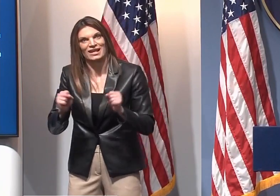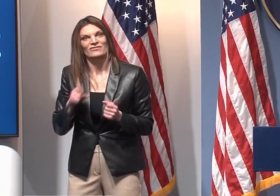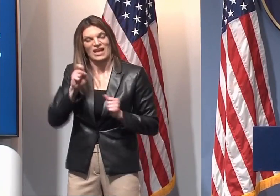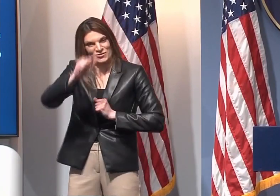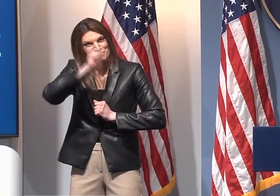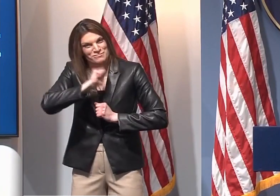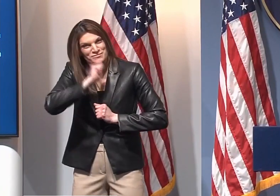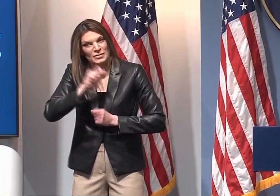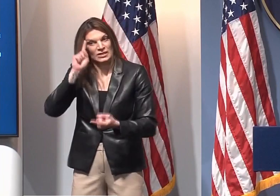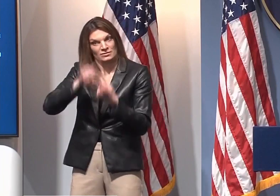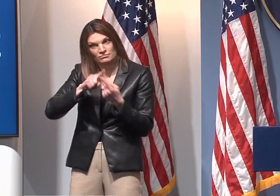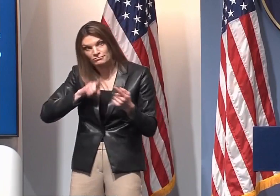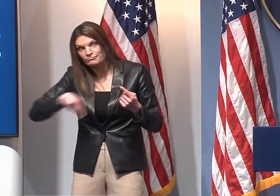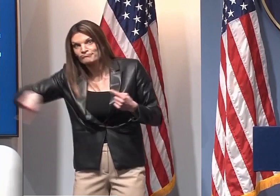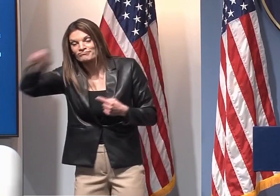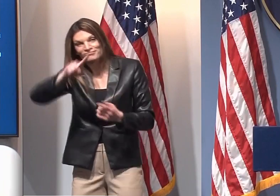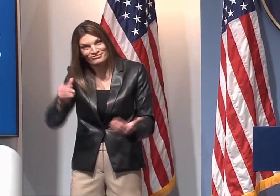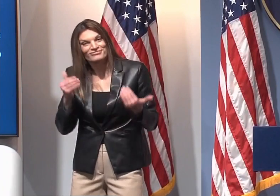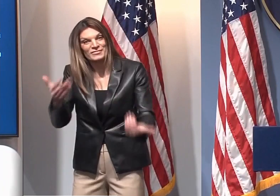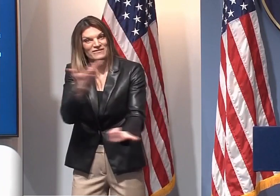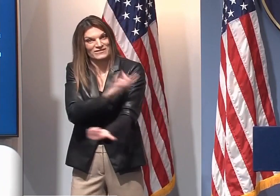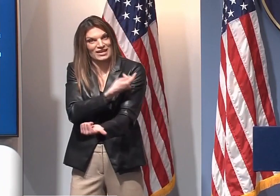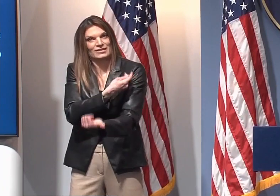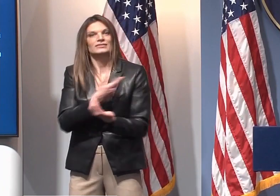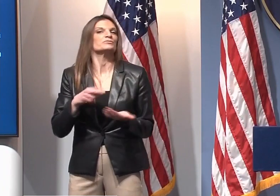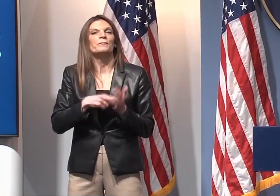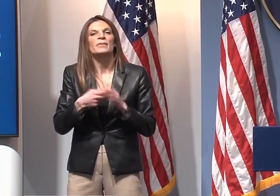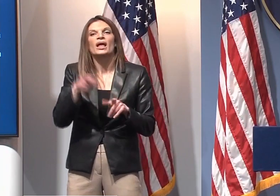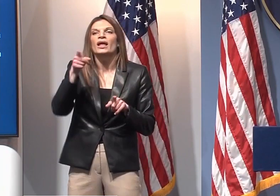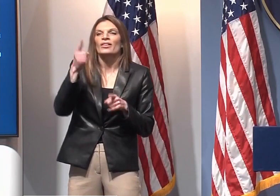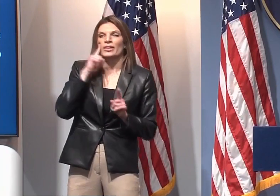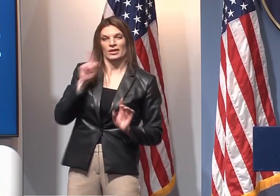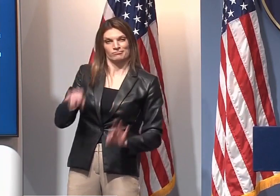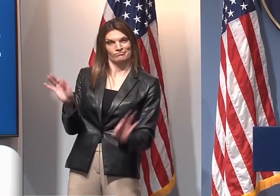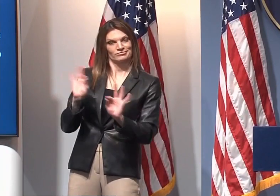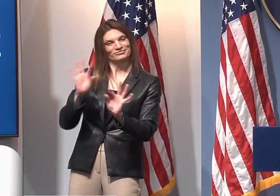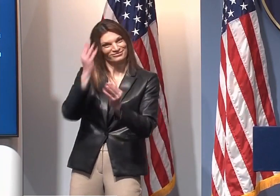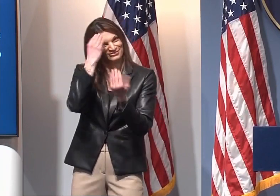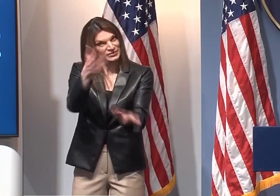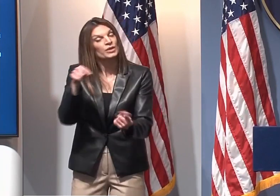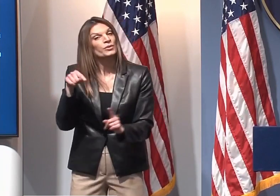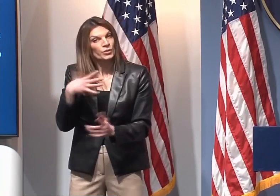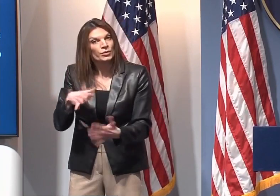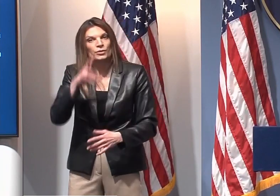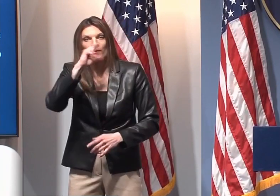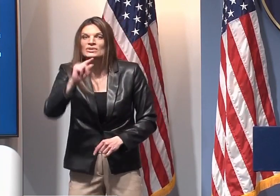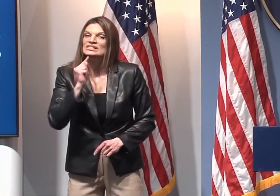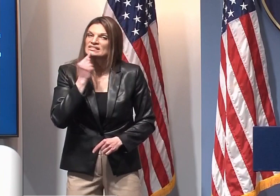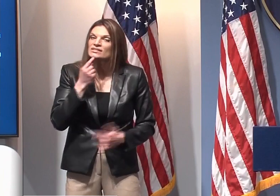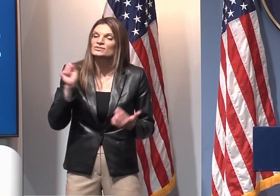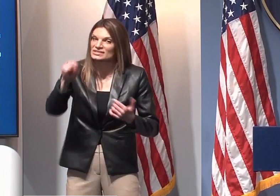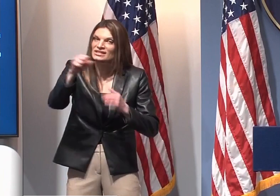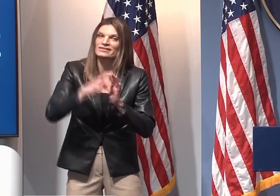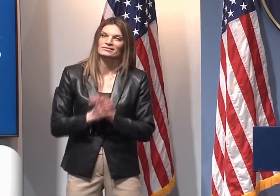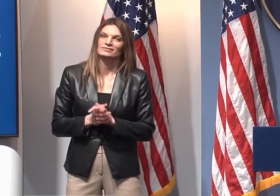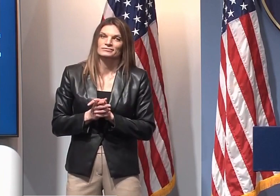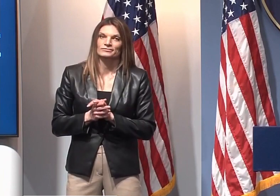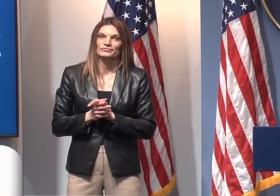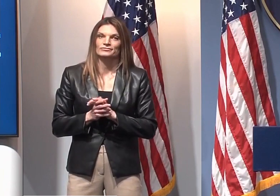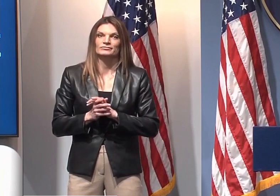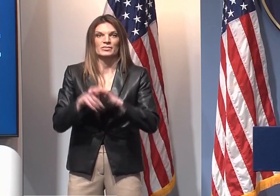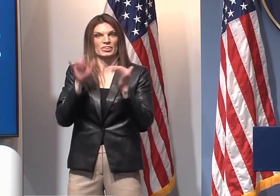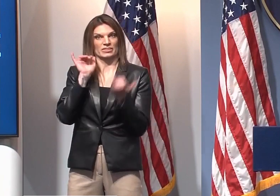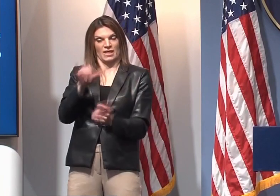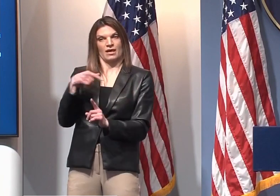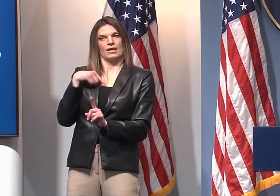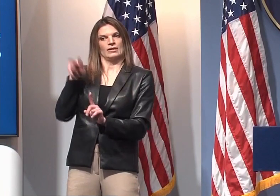vaccinated. And that's why we're asking everyone to take this seriously and do our part. But this is the thing that is contributing to where